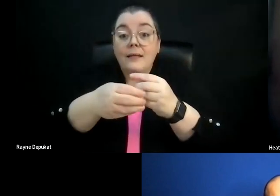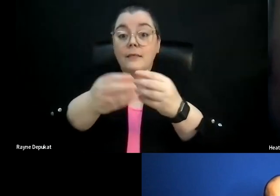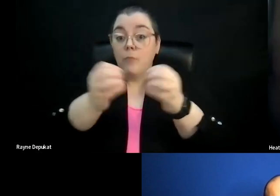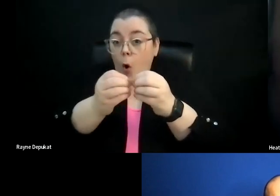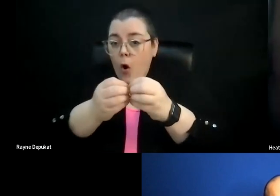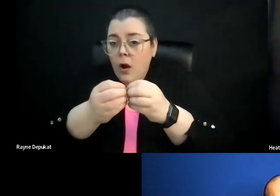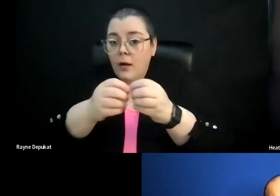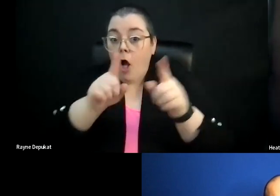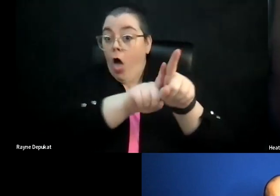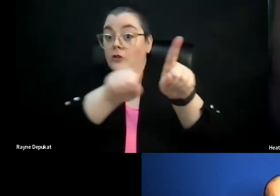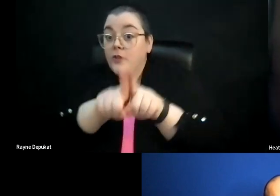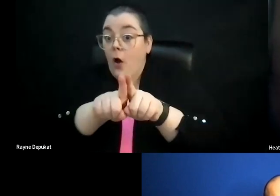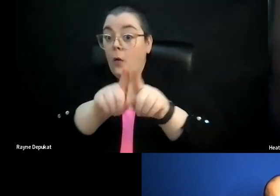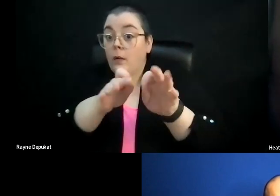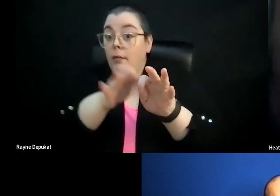But if you'd like to add something more,